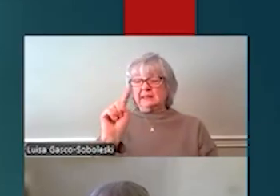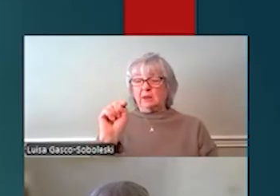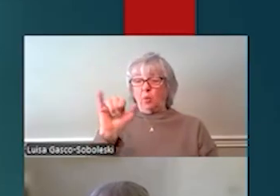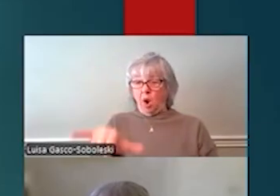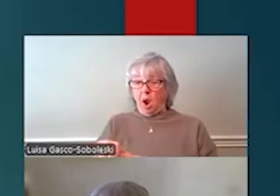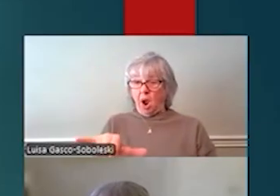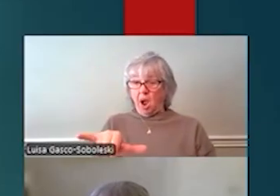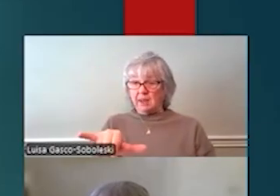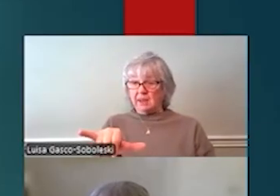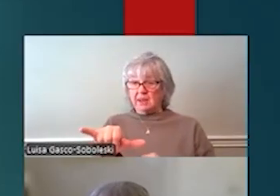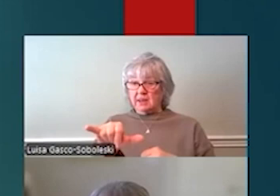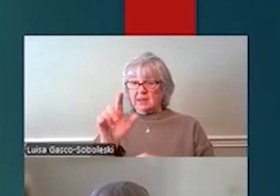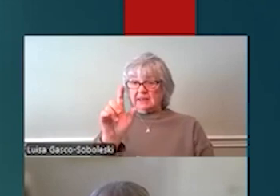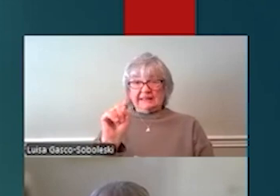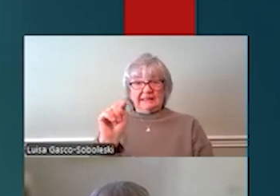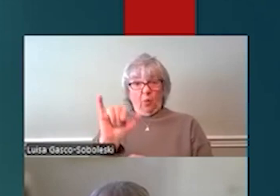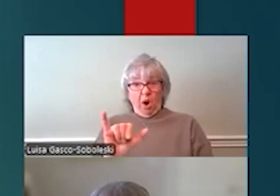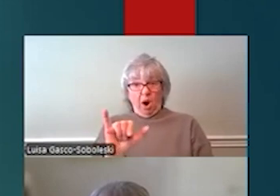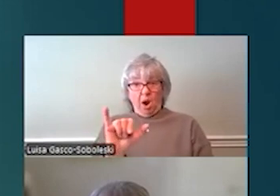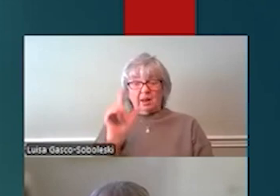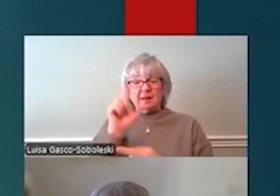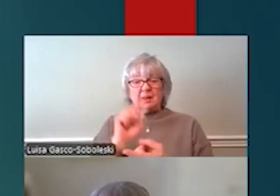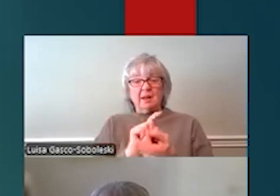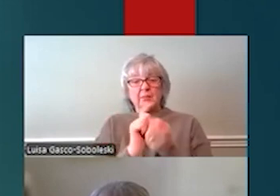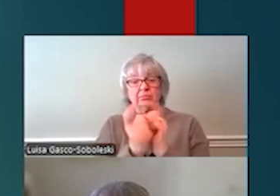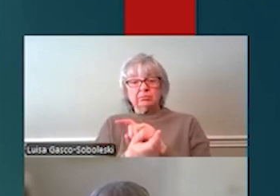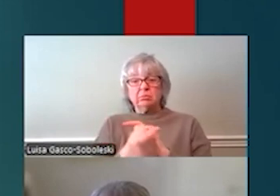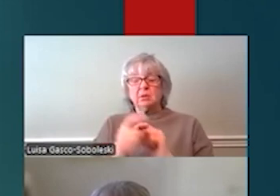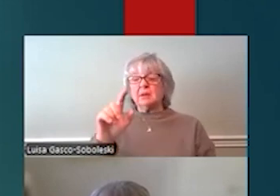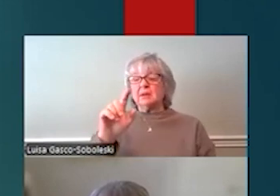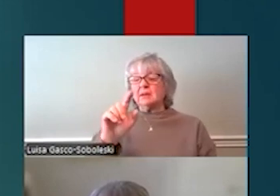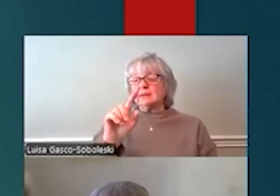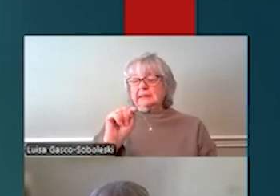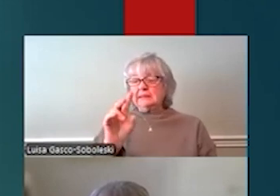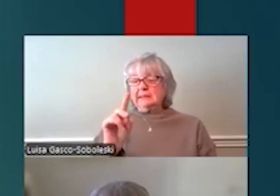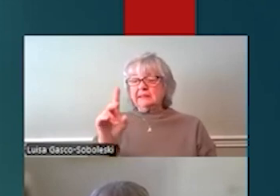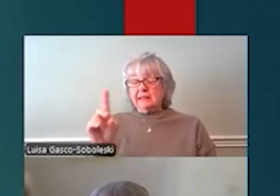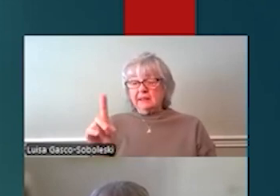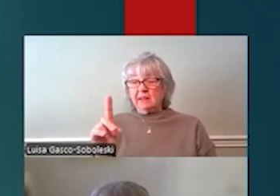And when we had first gotten the TTY,